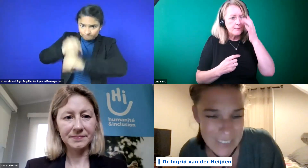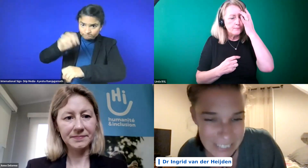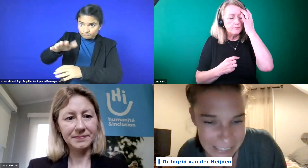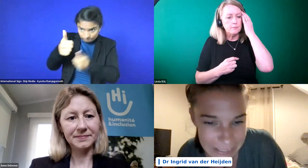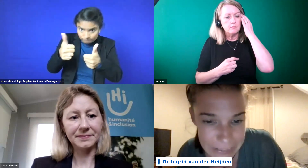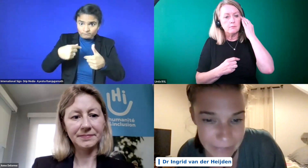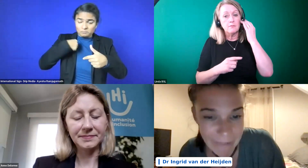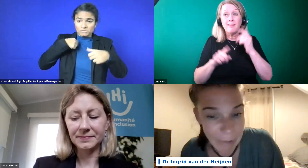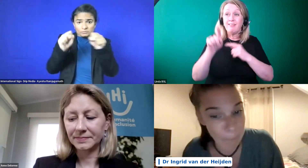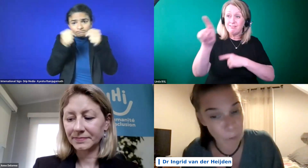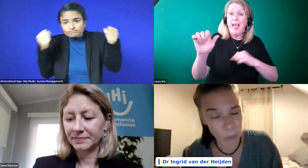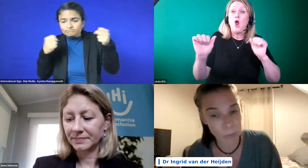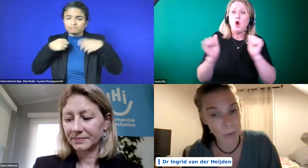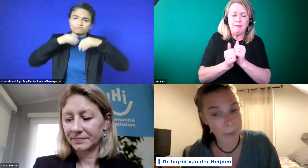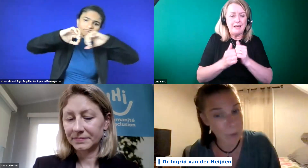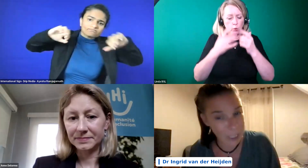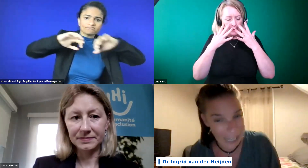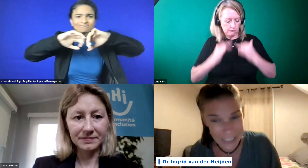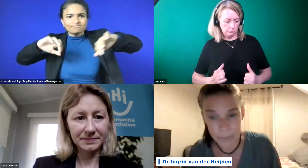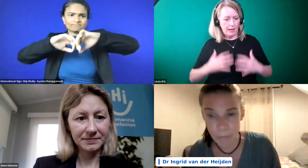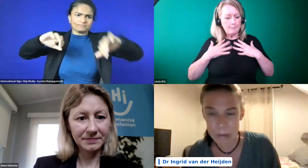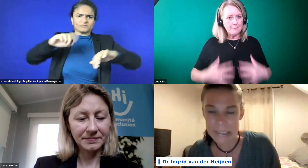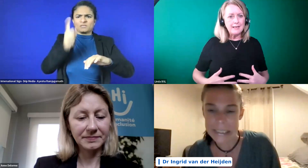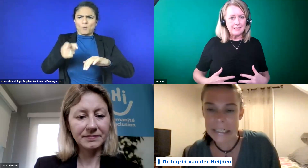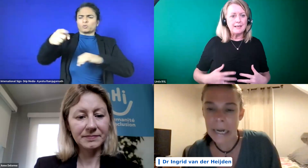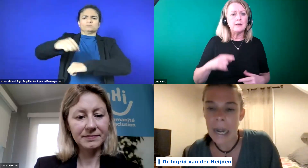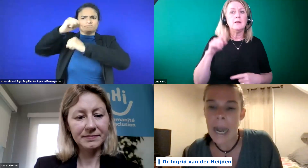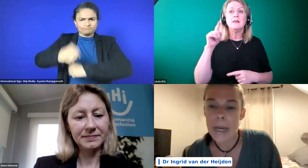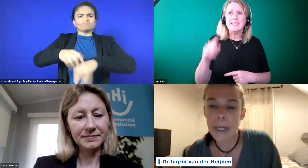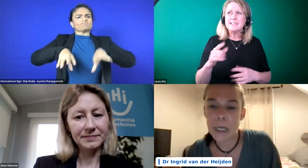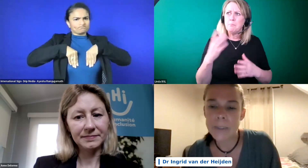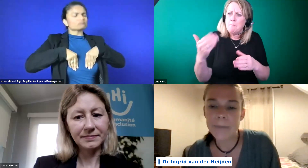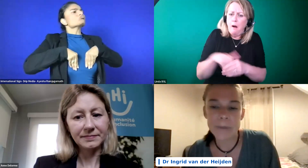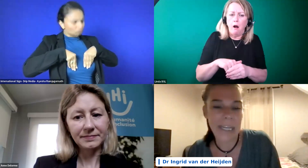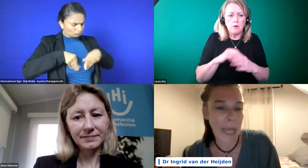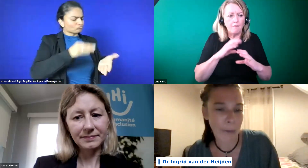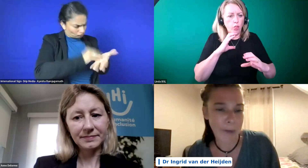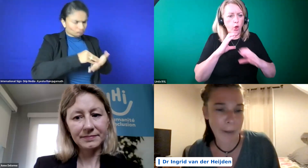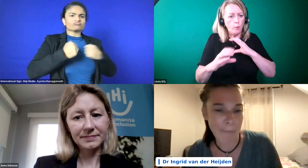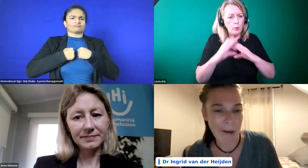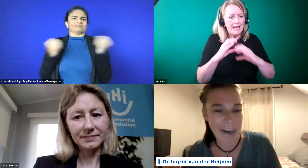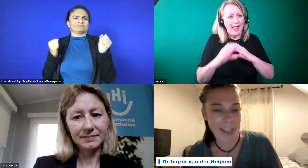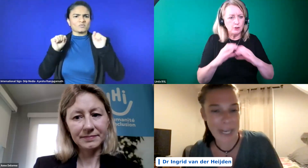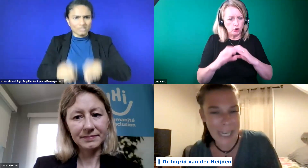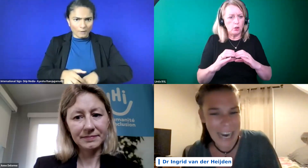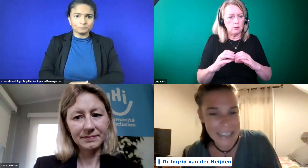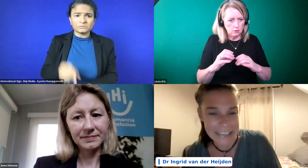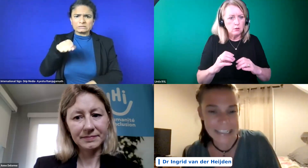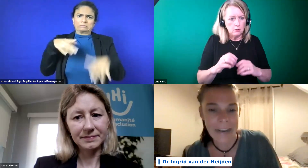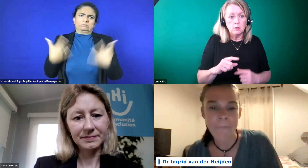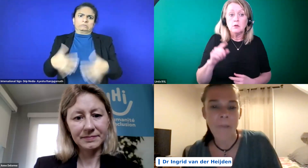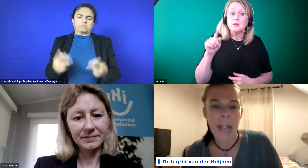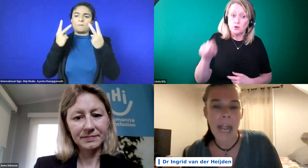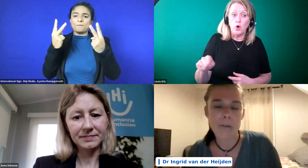Informed consent is a very important communication process. It occurs between the healthcare provider and the